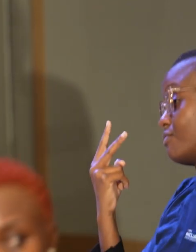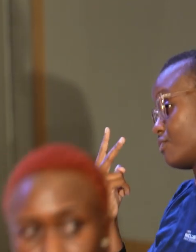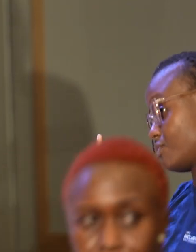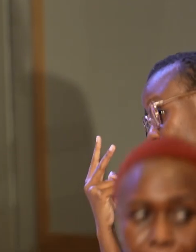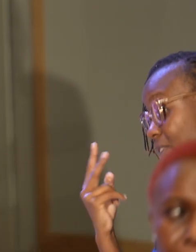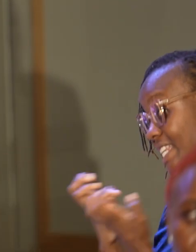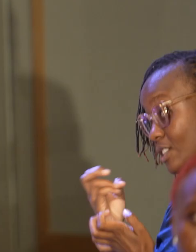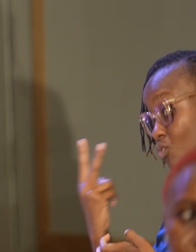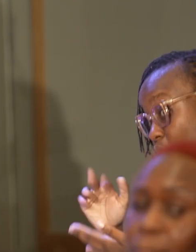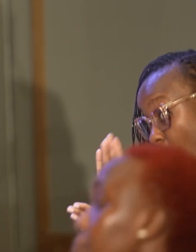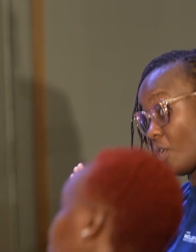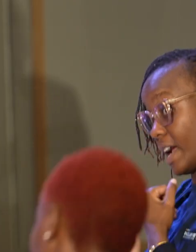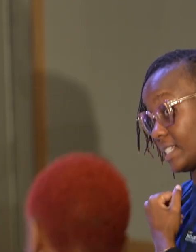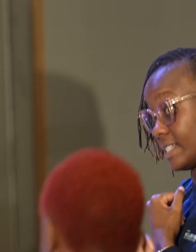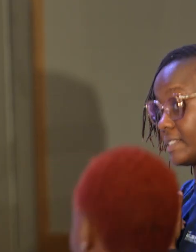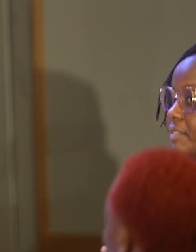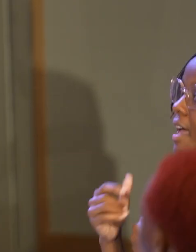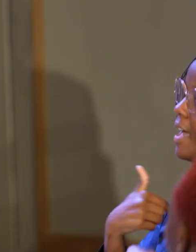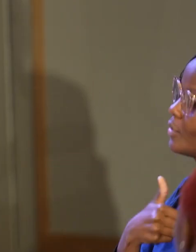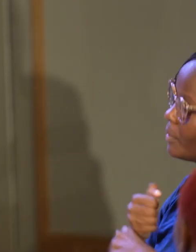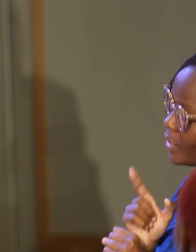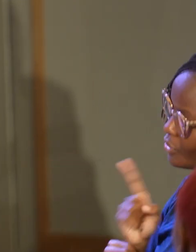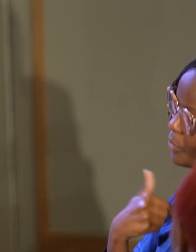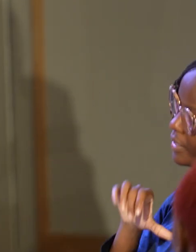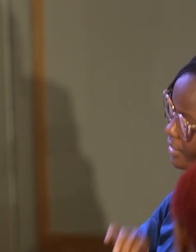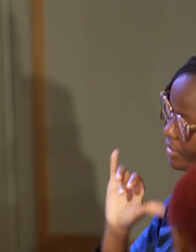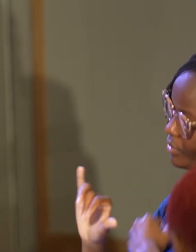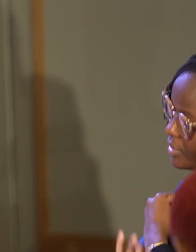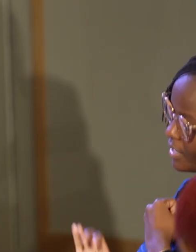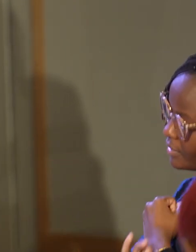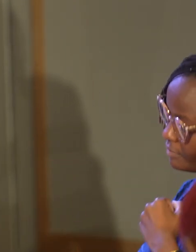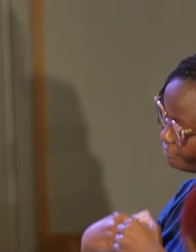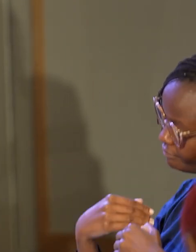and we are going to ensure that we get those countries on board.